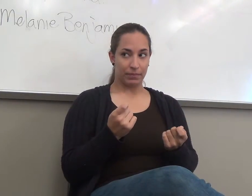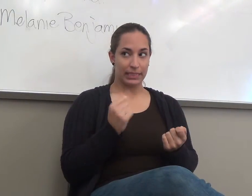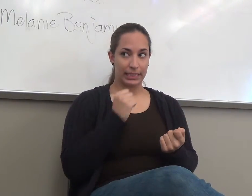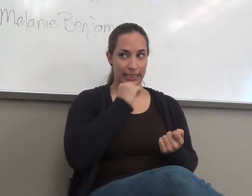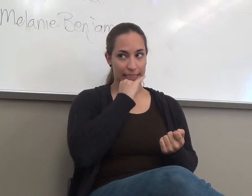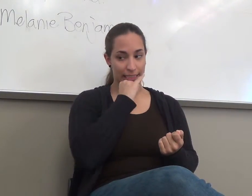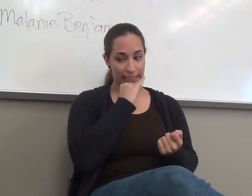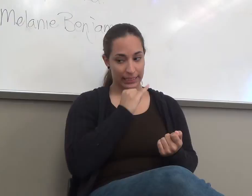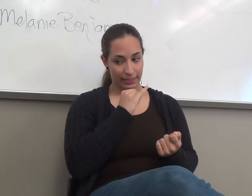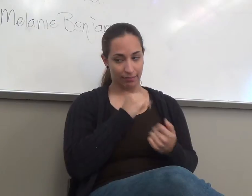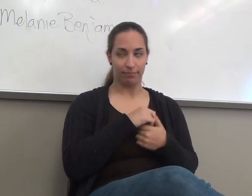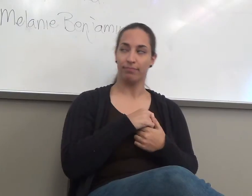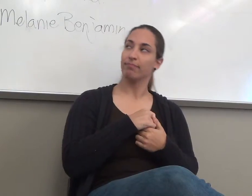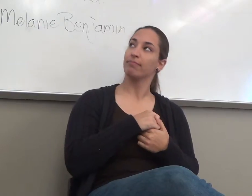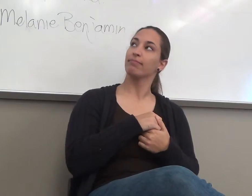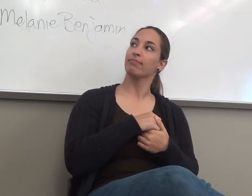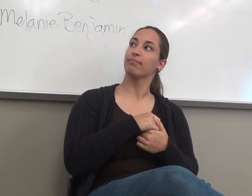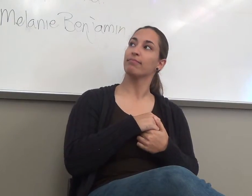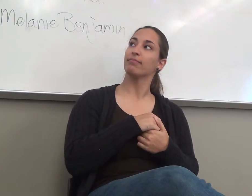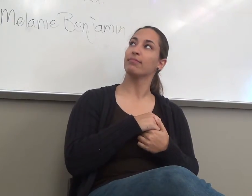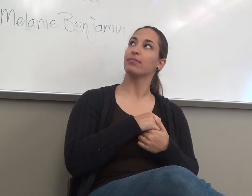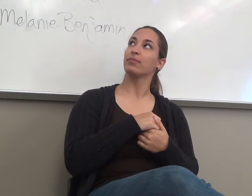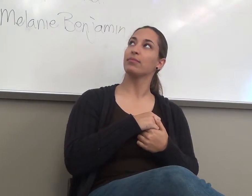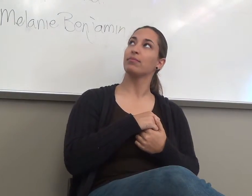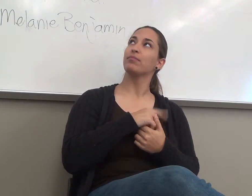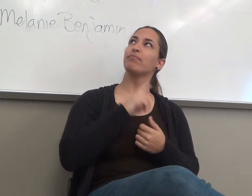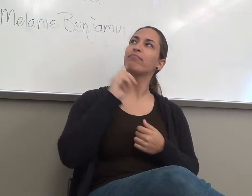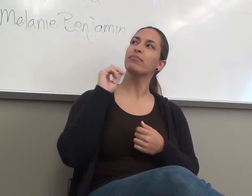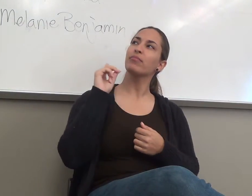is, this is kind of called, this paragraph has,